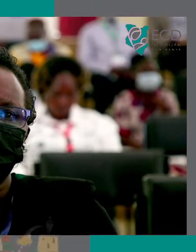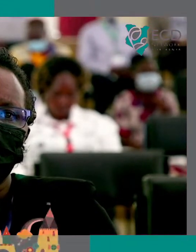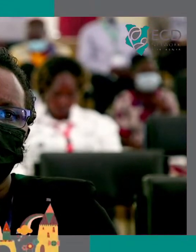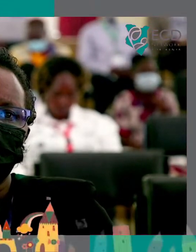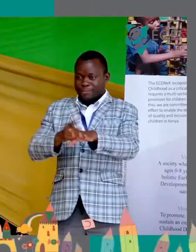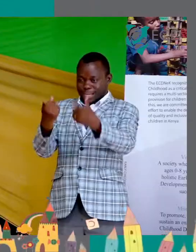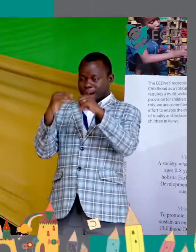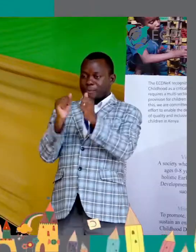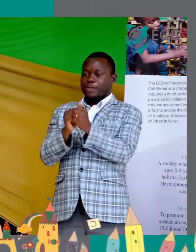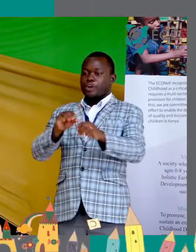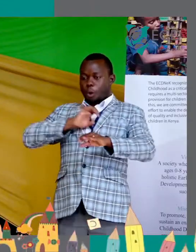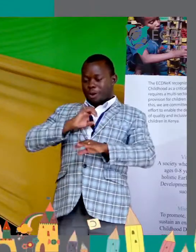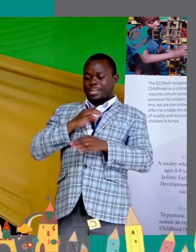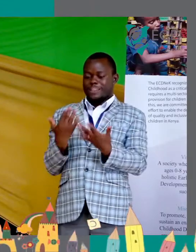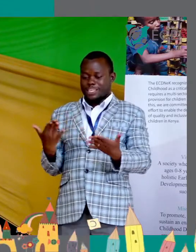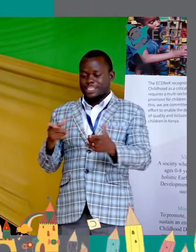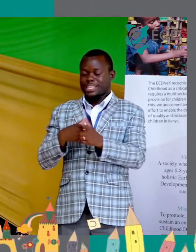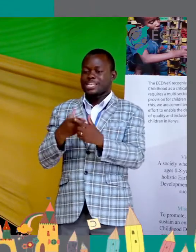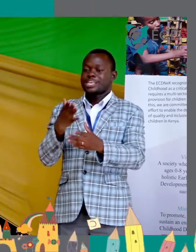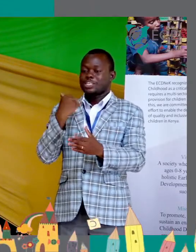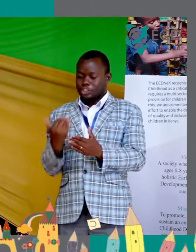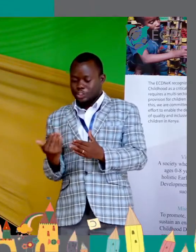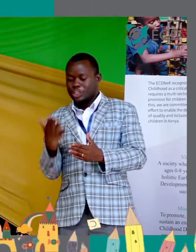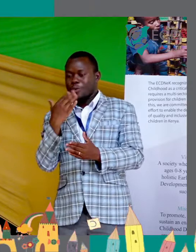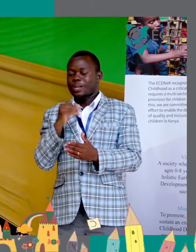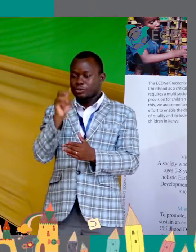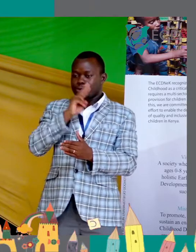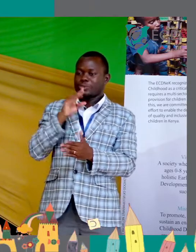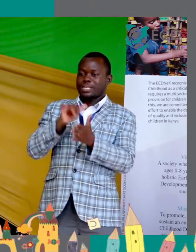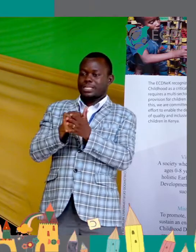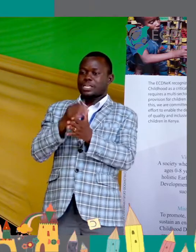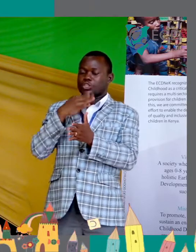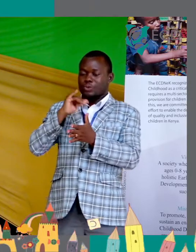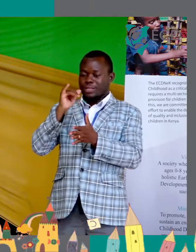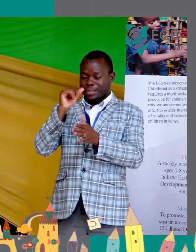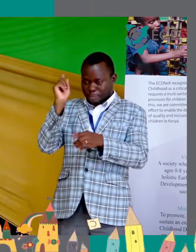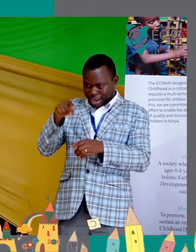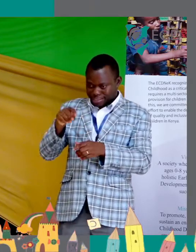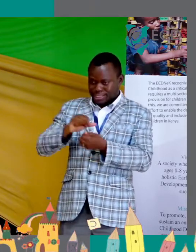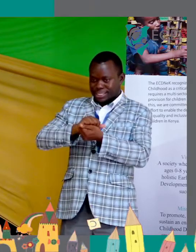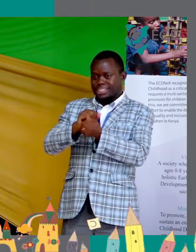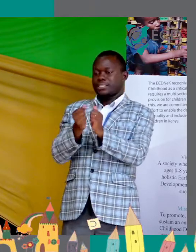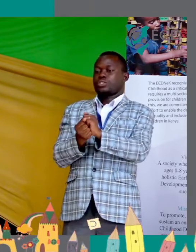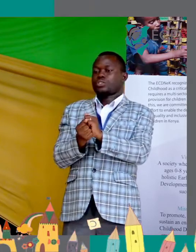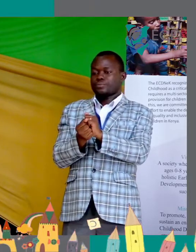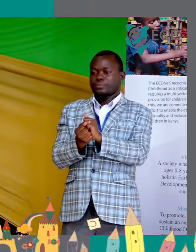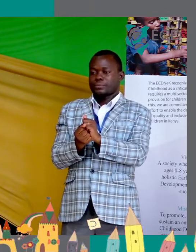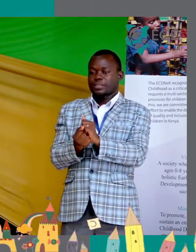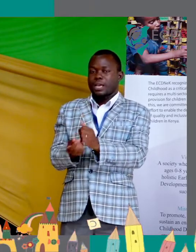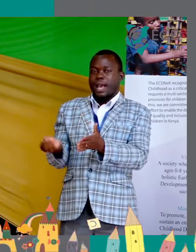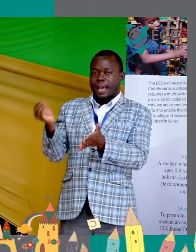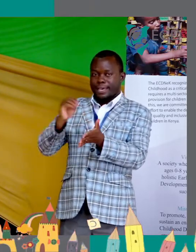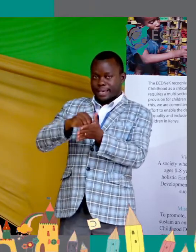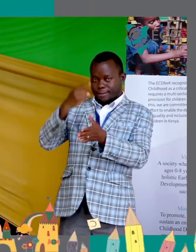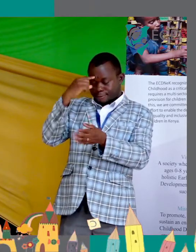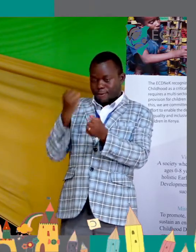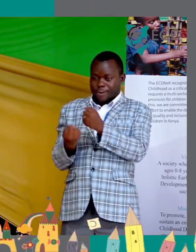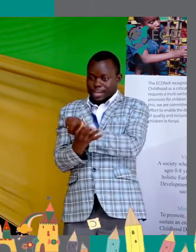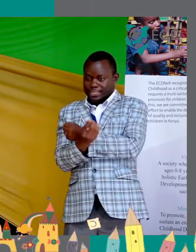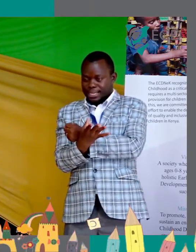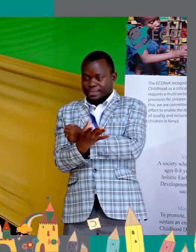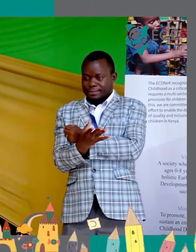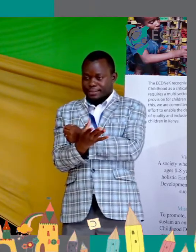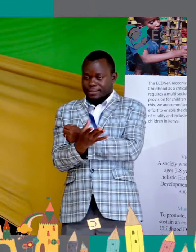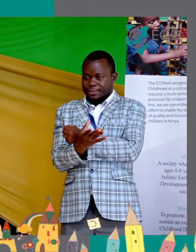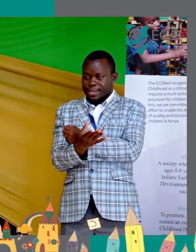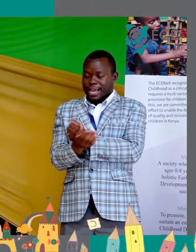them. And you want to prevent that contact. So they really needed to change that again. For counseling and message giving,